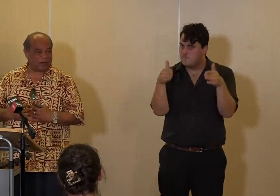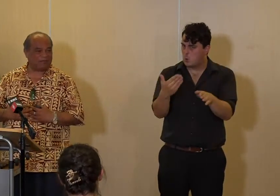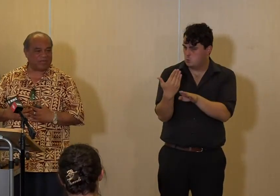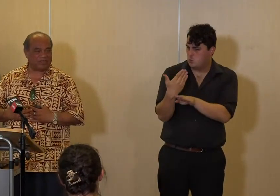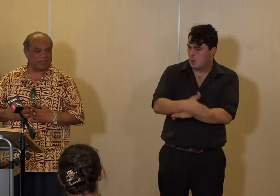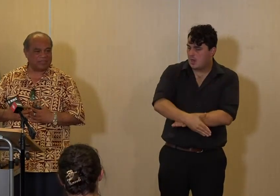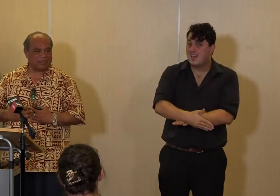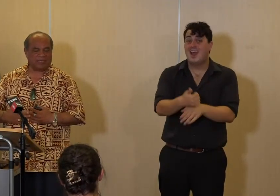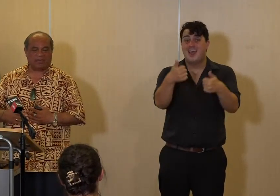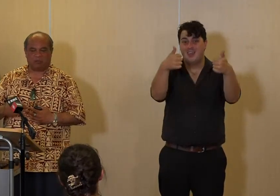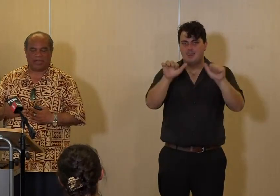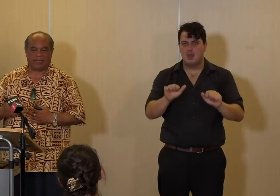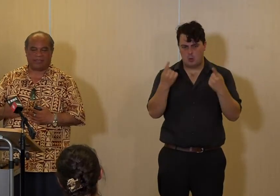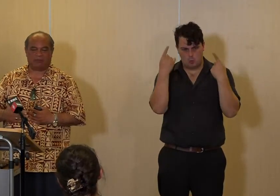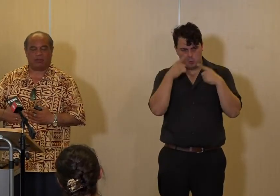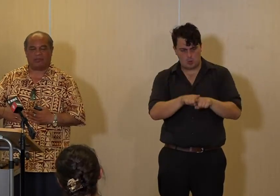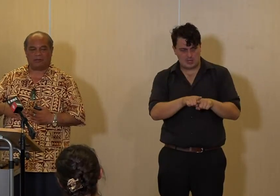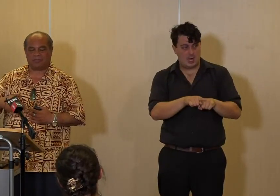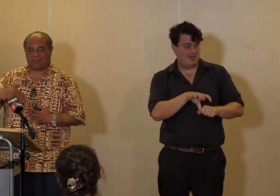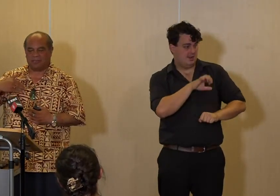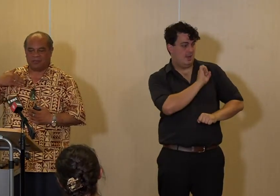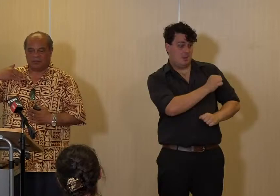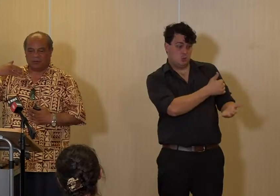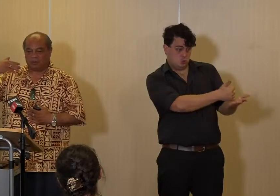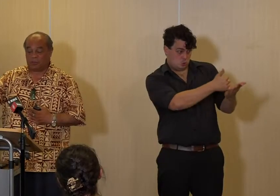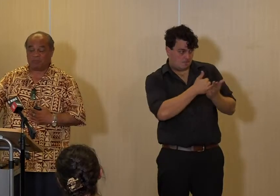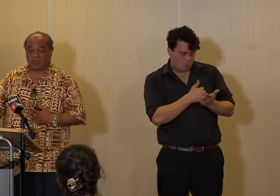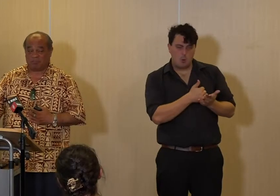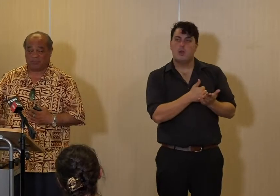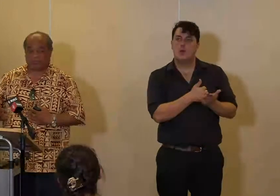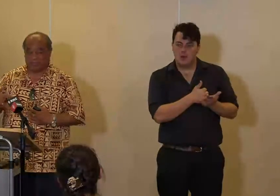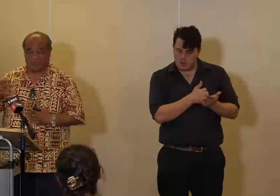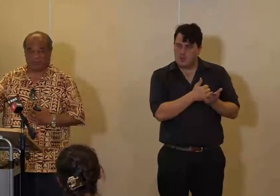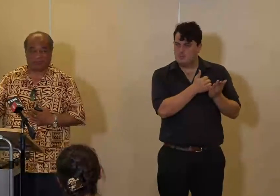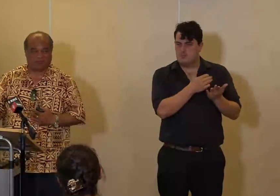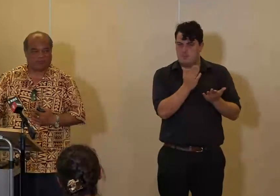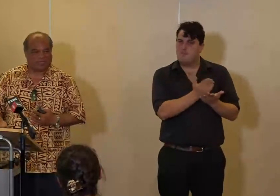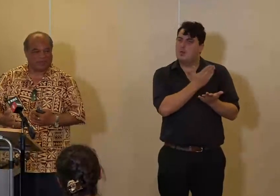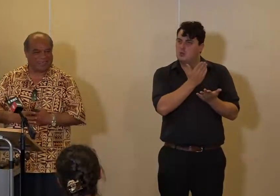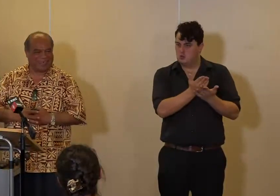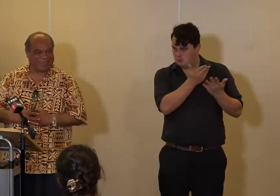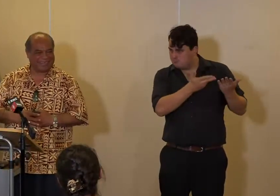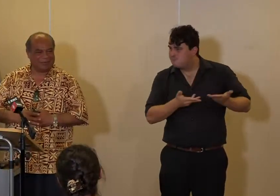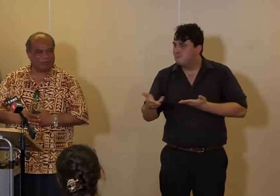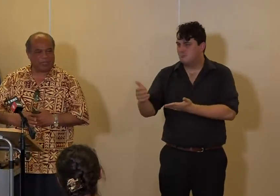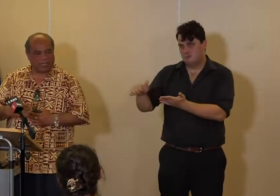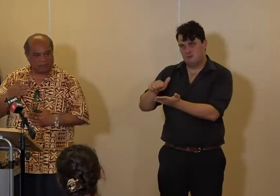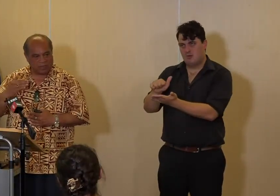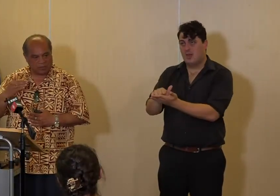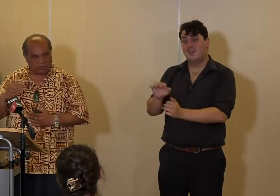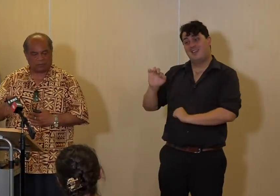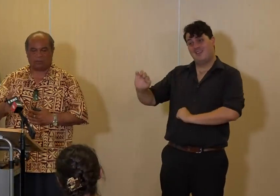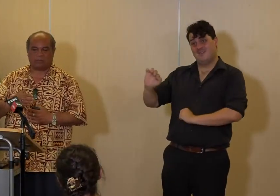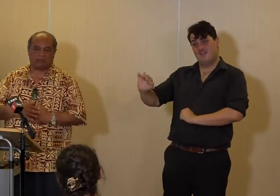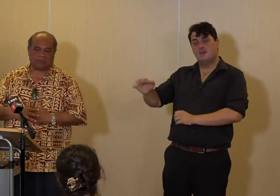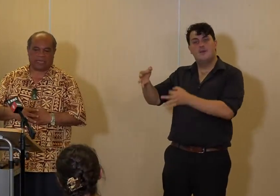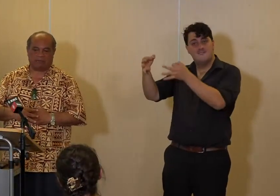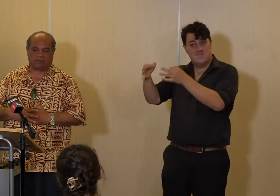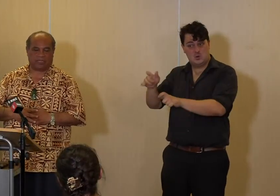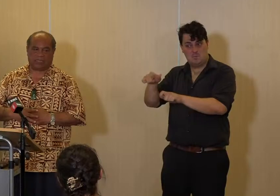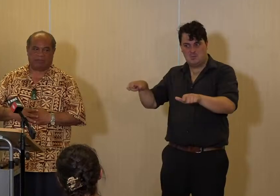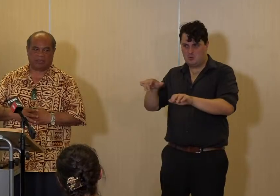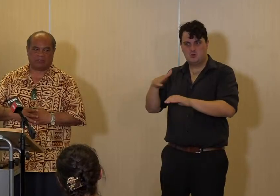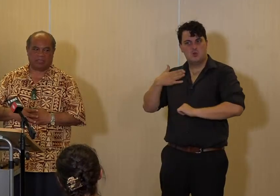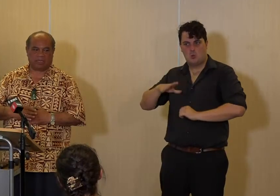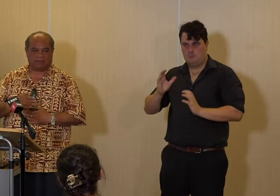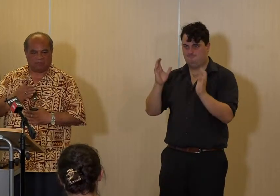been on offer in a way that we're not also putting pressure on the officials on Tonga when they've got to look out